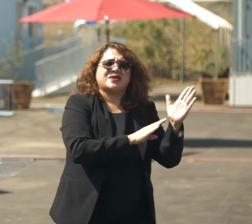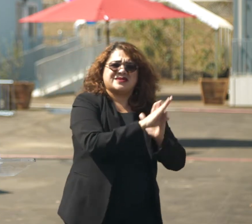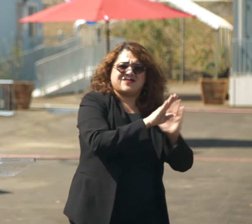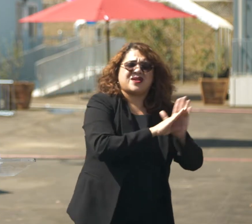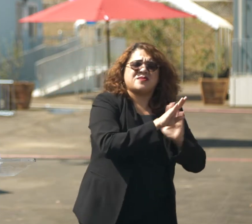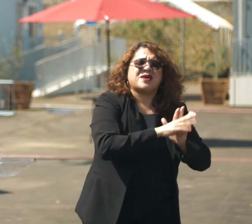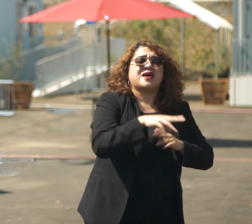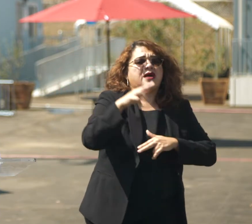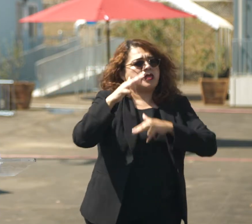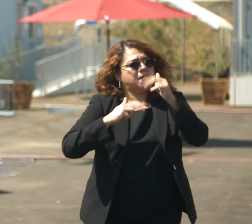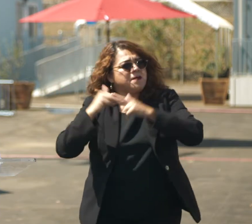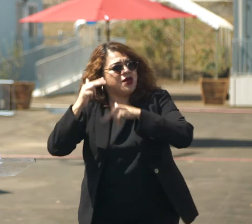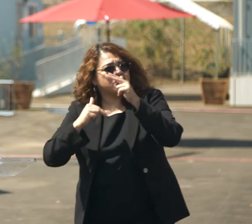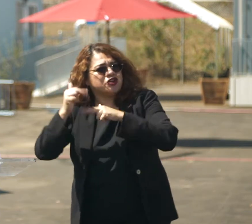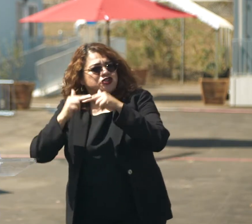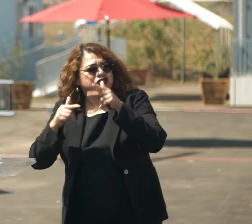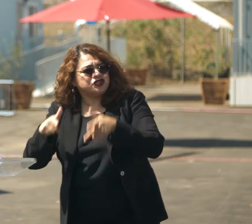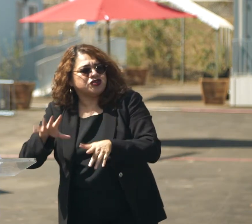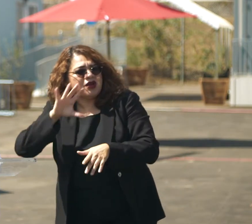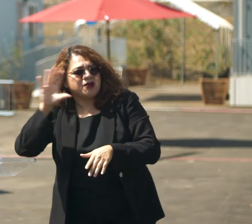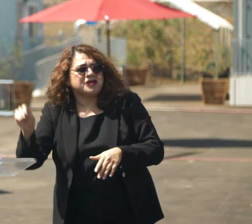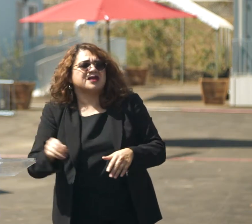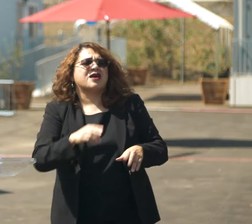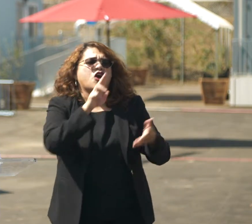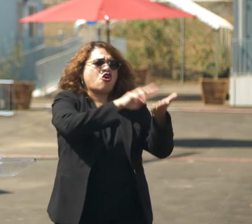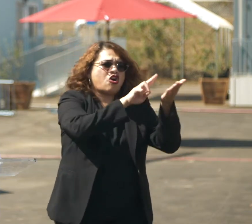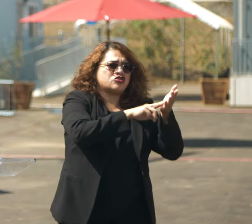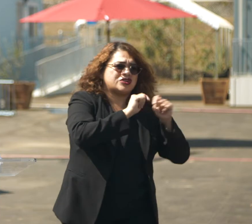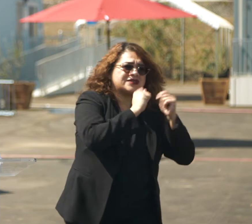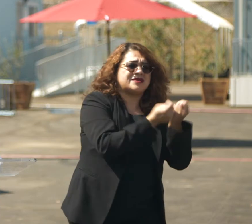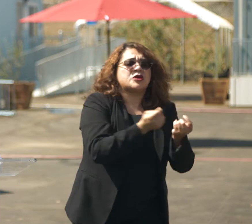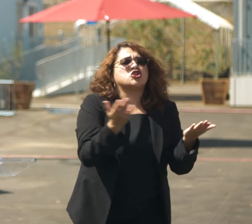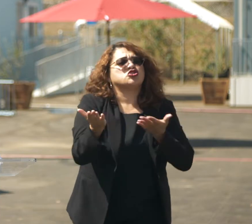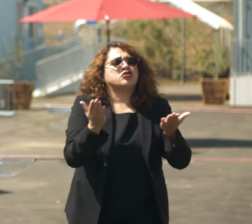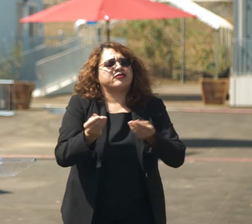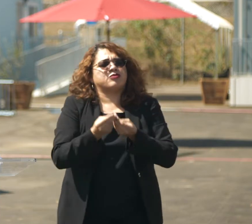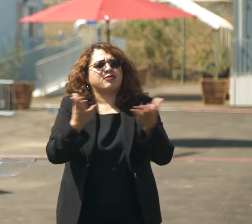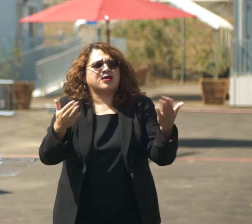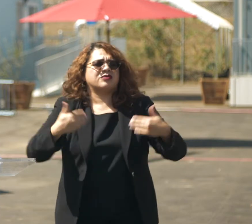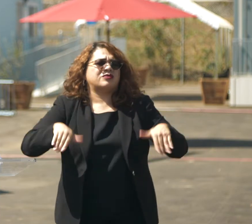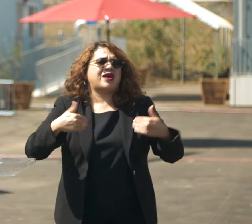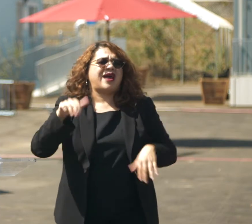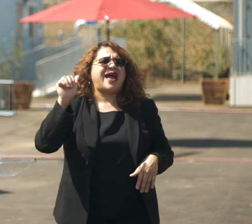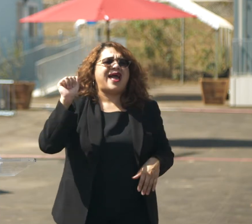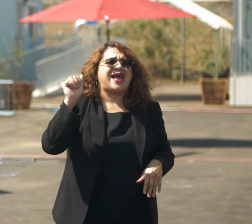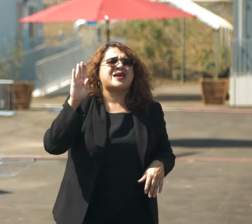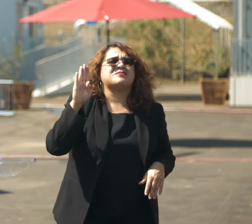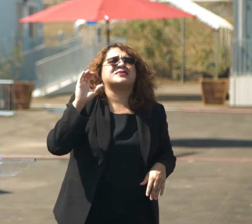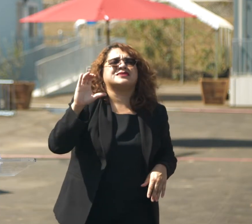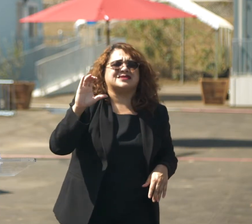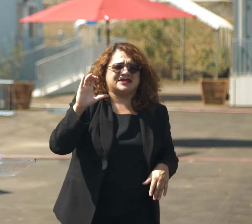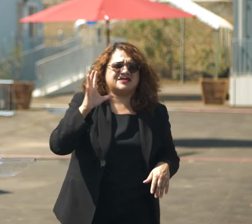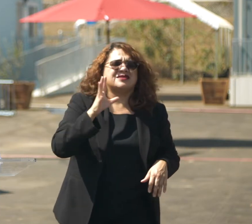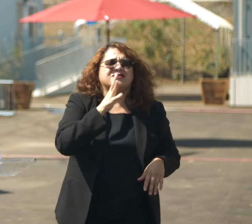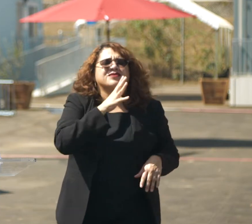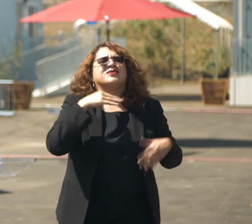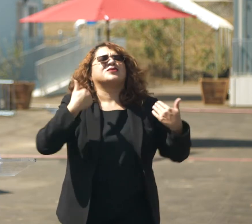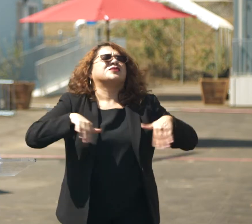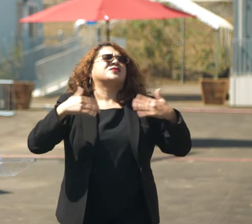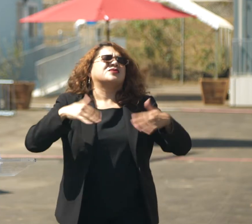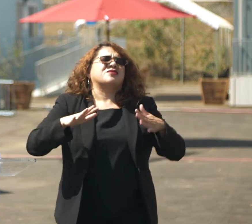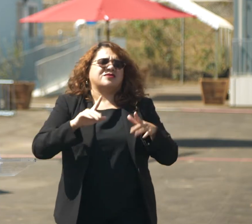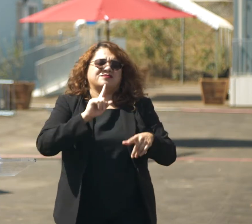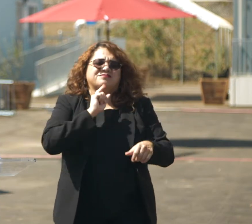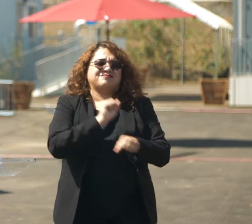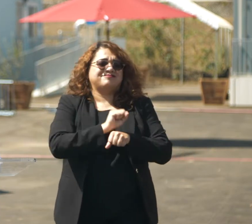the builders and contract teams and service providers who have made the Atlantic Farms Bridge Housing Community a realization here in